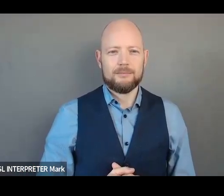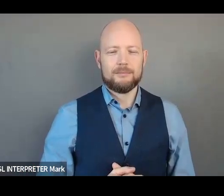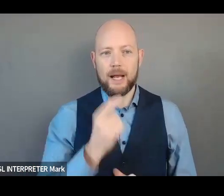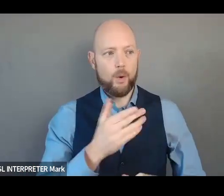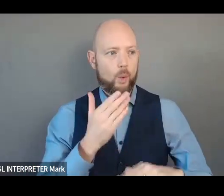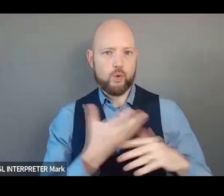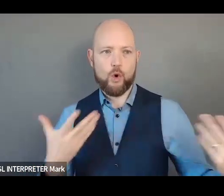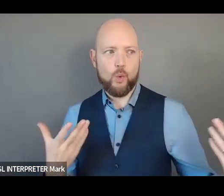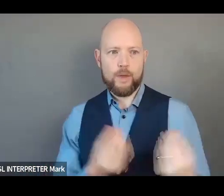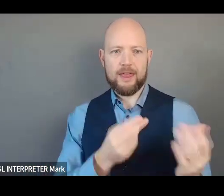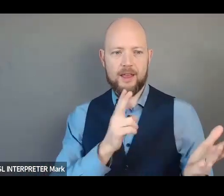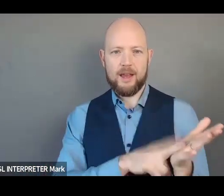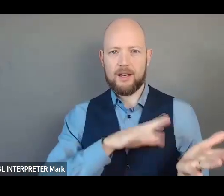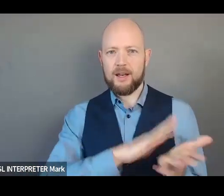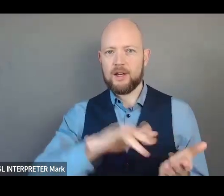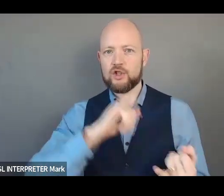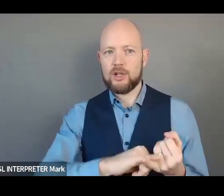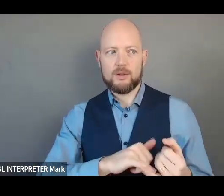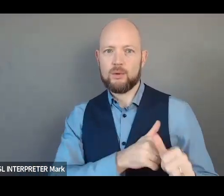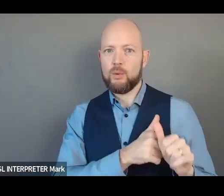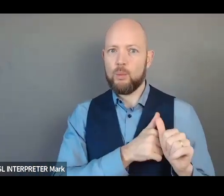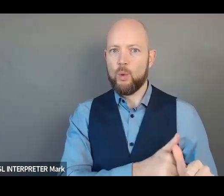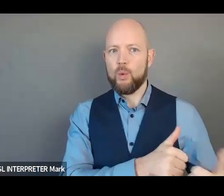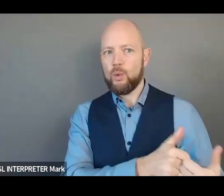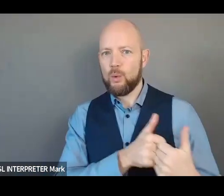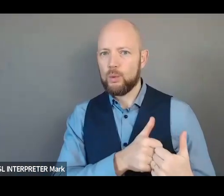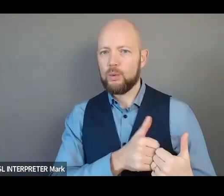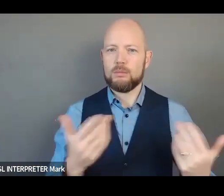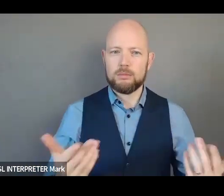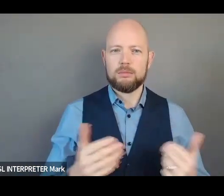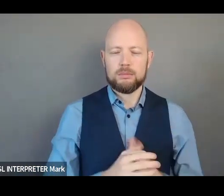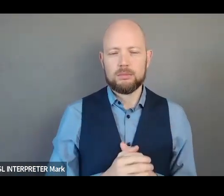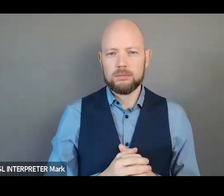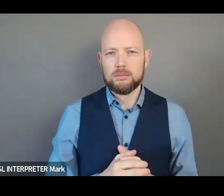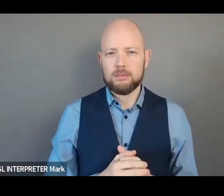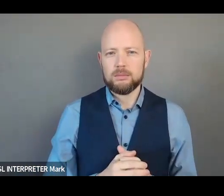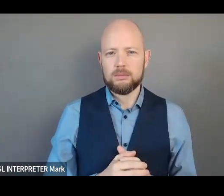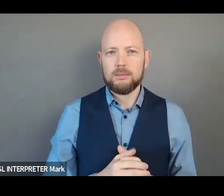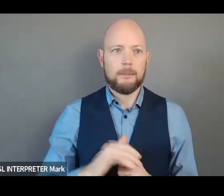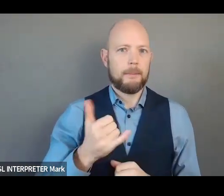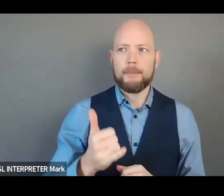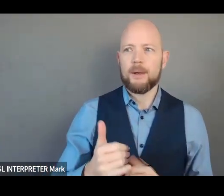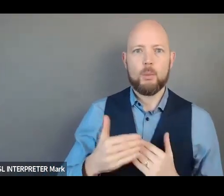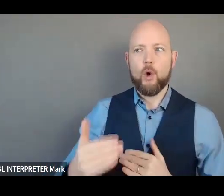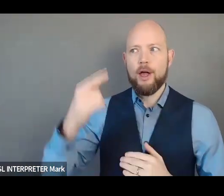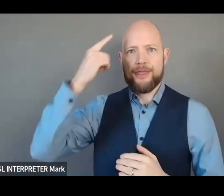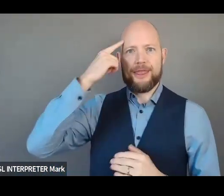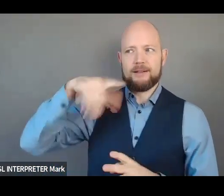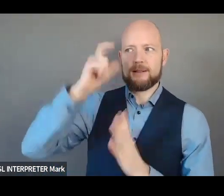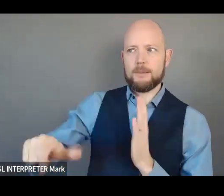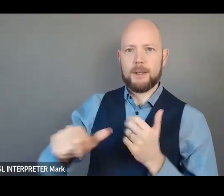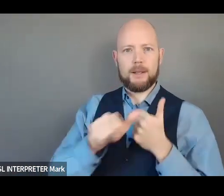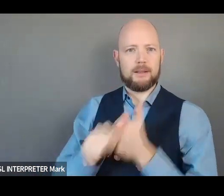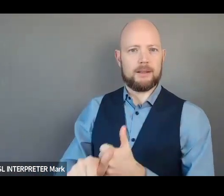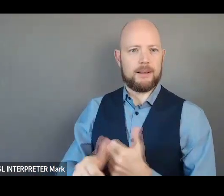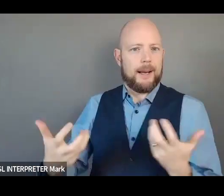limitations, etc. Even if it's just as simple as, you know, think about disability leave, for example, which is a